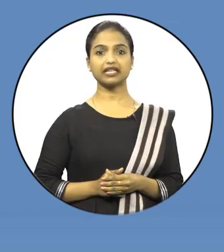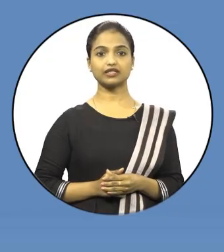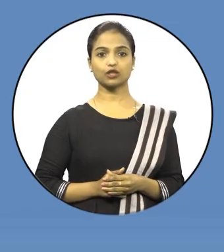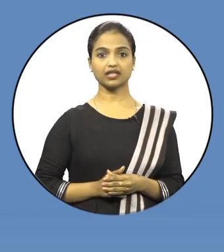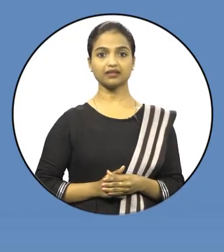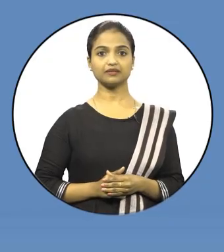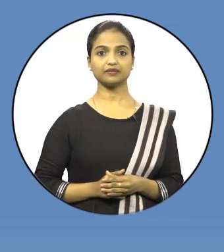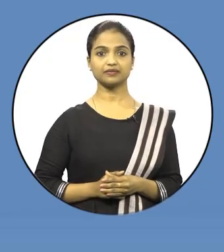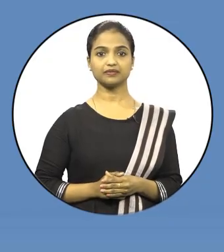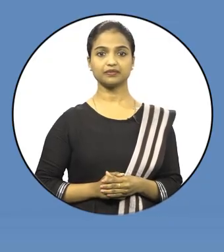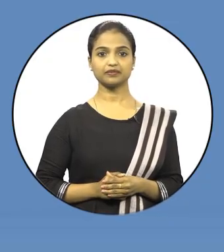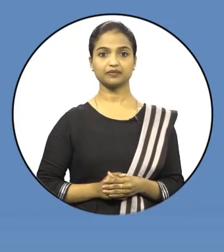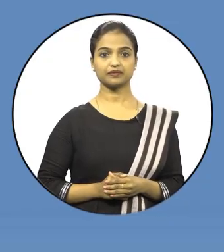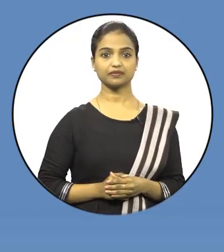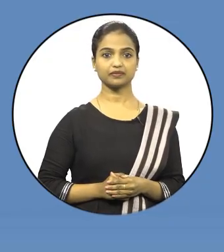renewable energy,